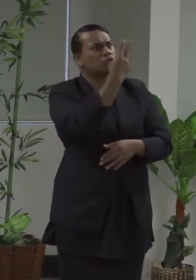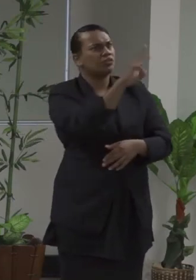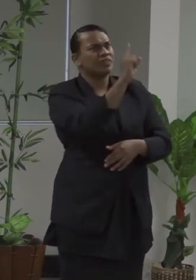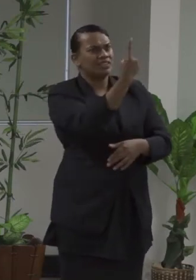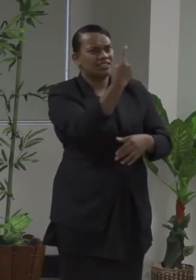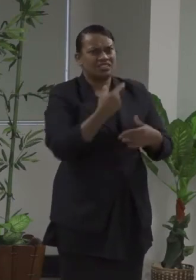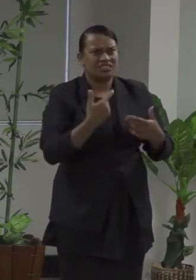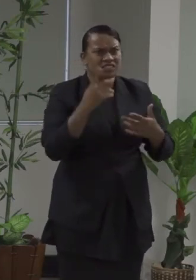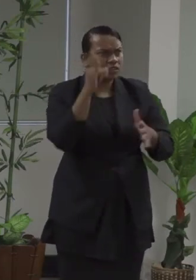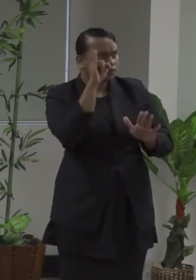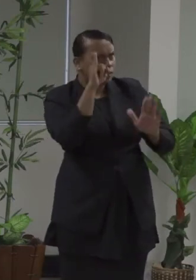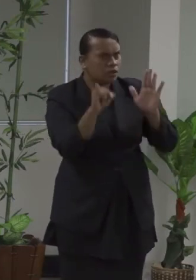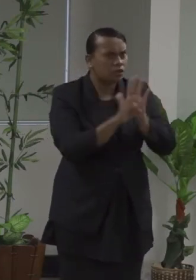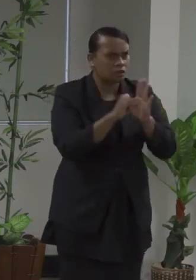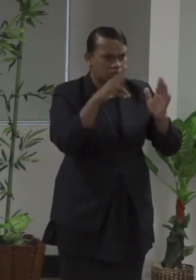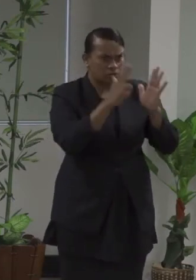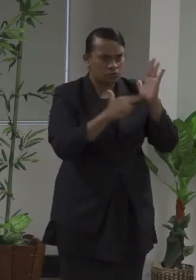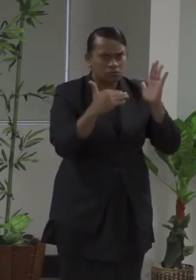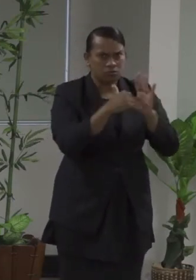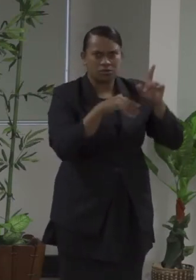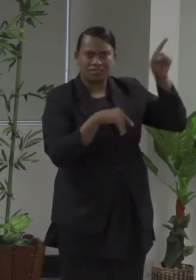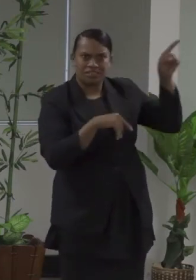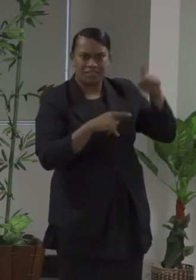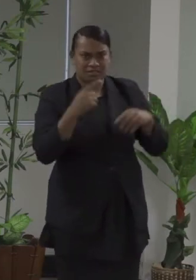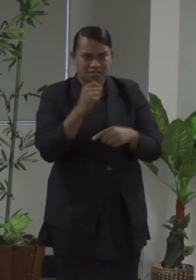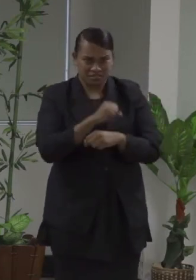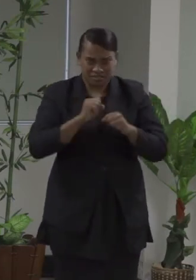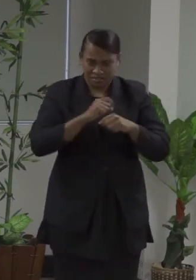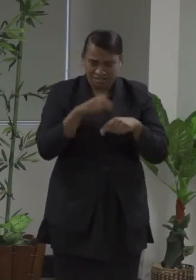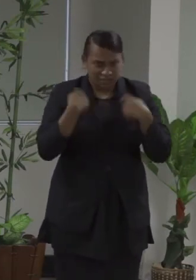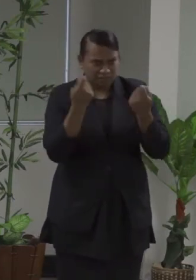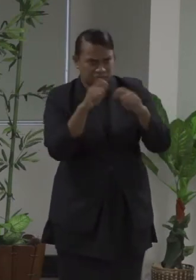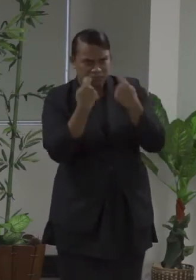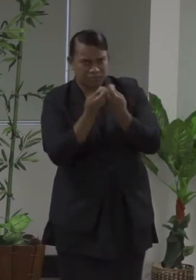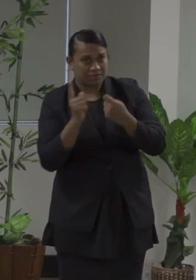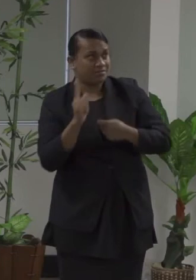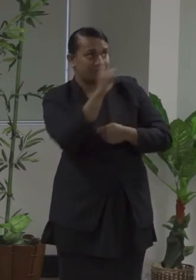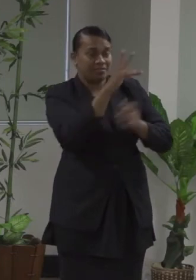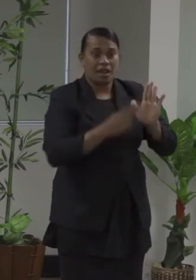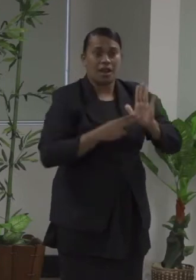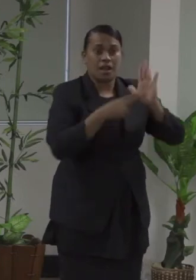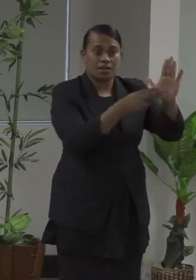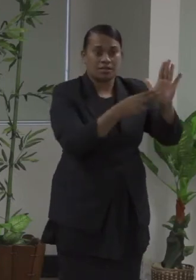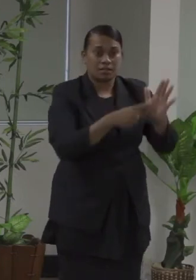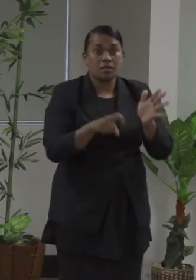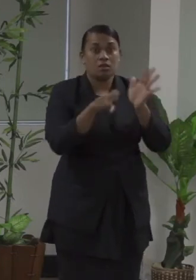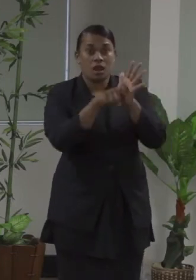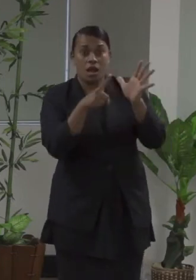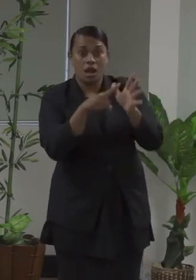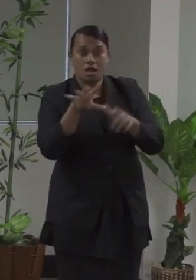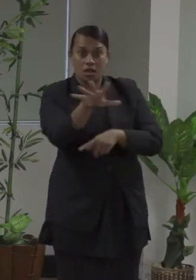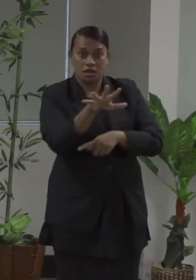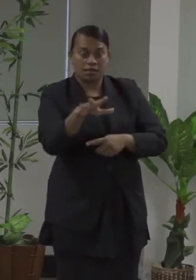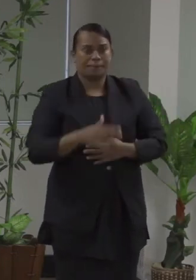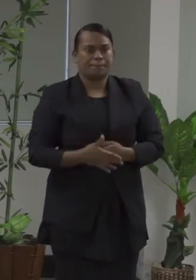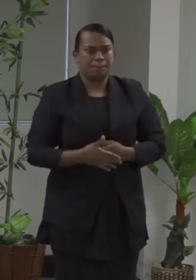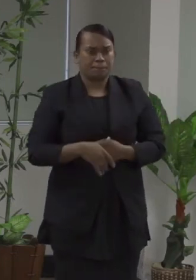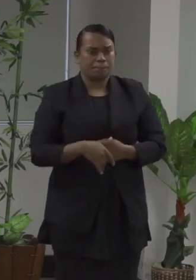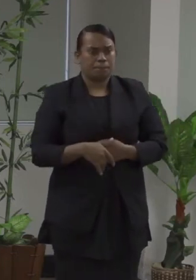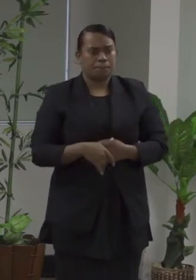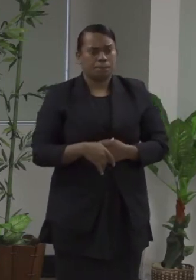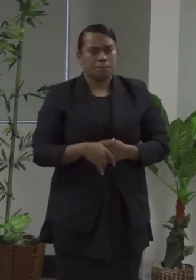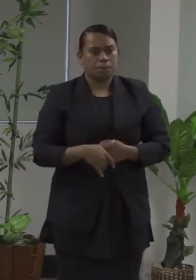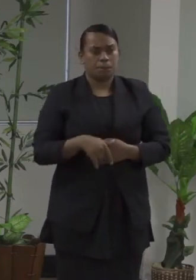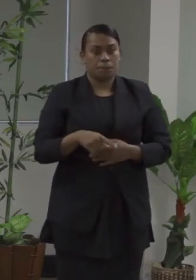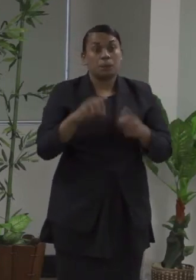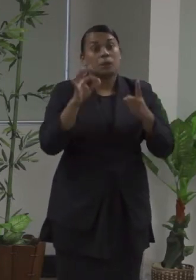in the community, in Nandi, in Rakiraki, as well as Plantation Island, following up on